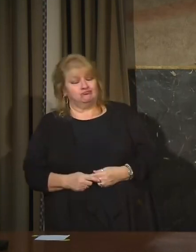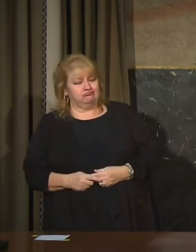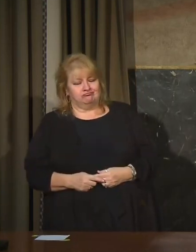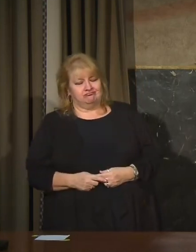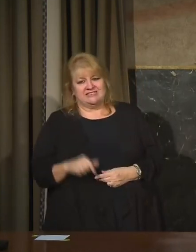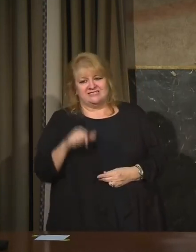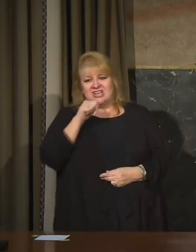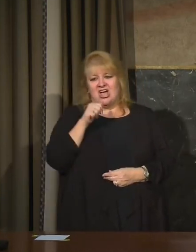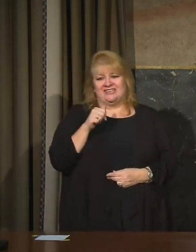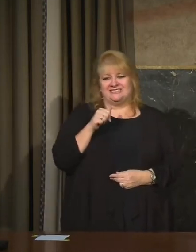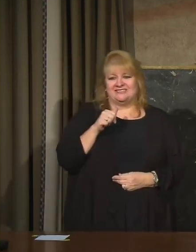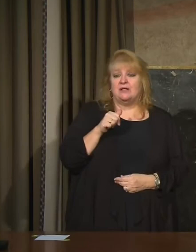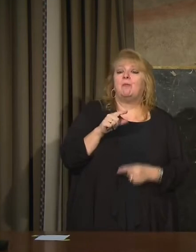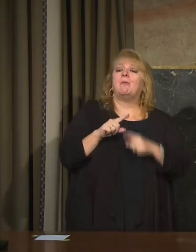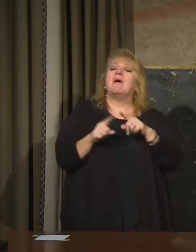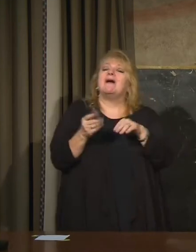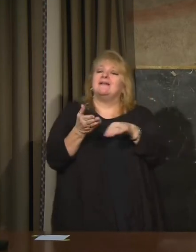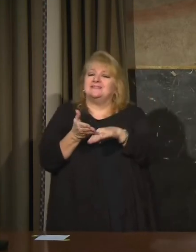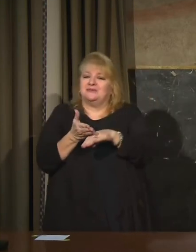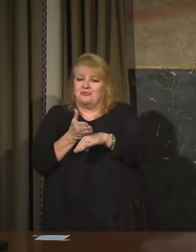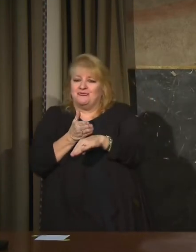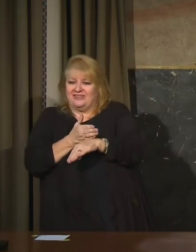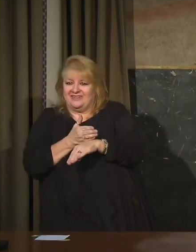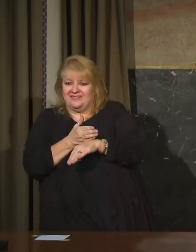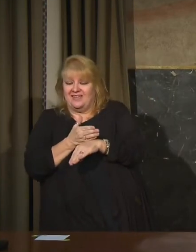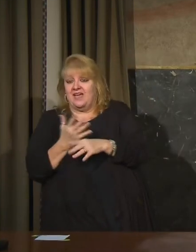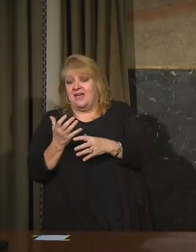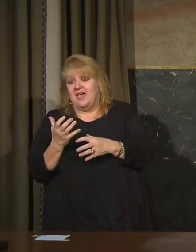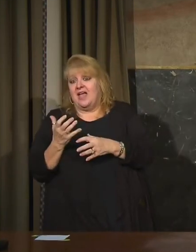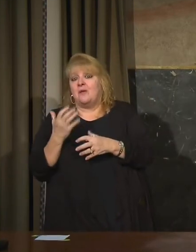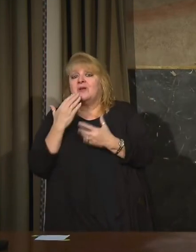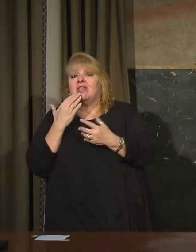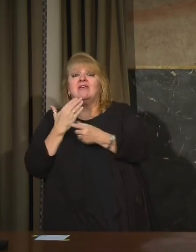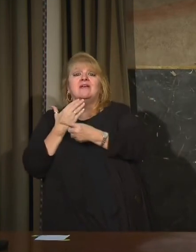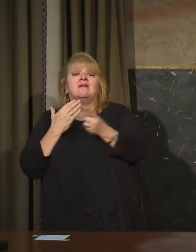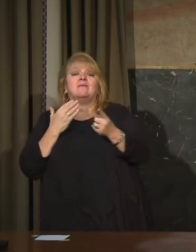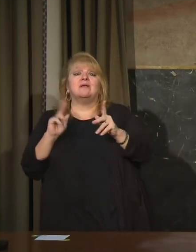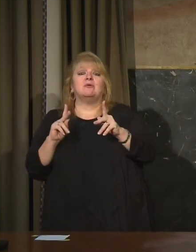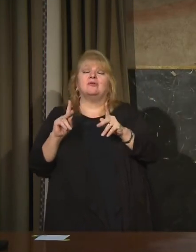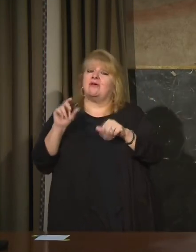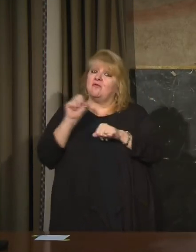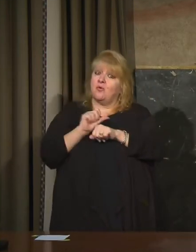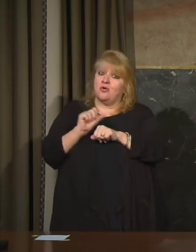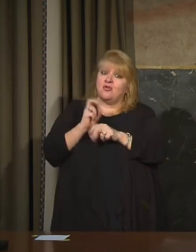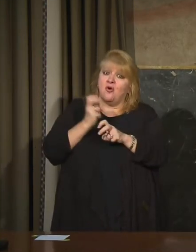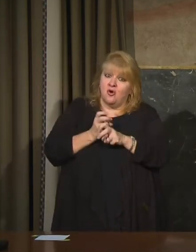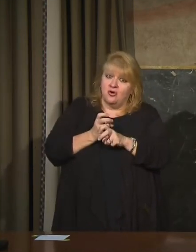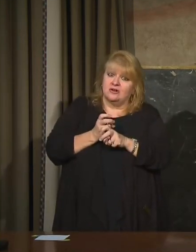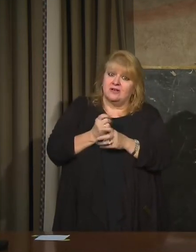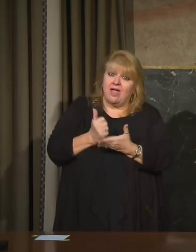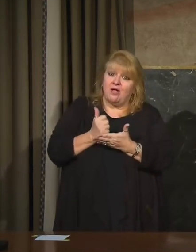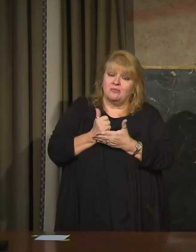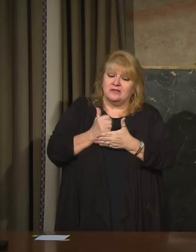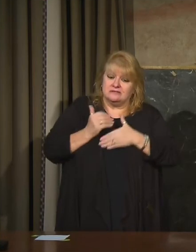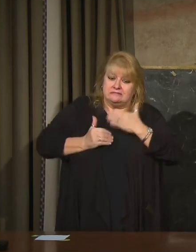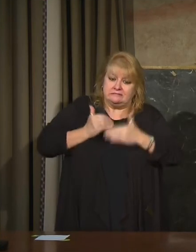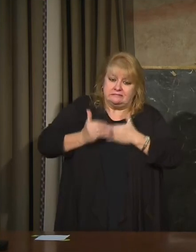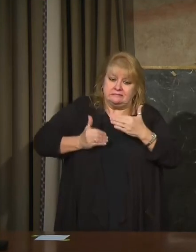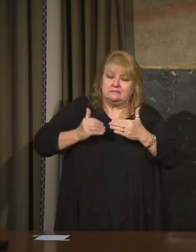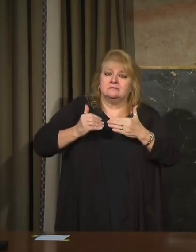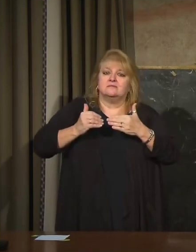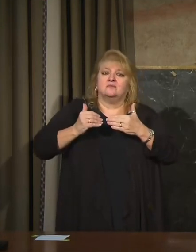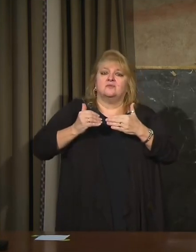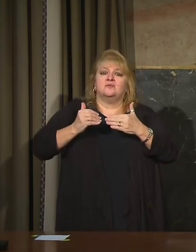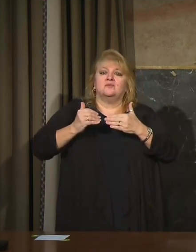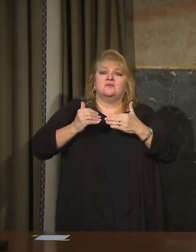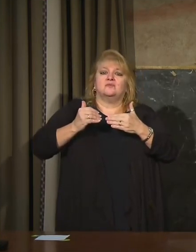but it's certainly getting better. And I want to thank all the folks who've worked so hard to get us to where we are today, even